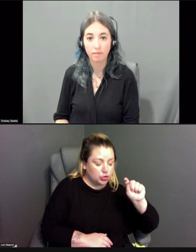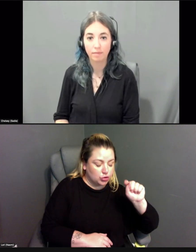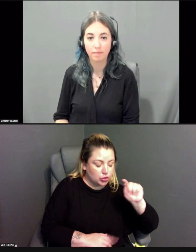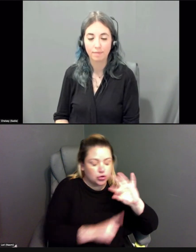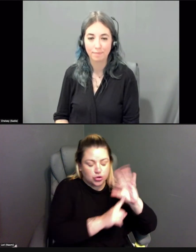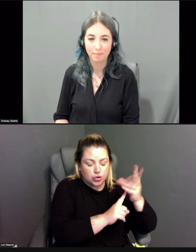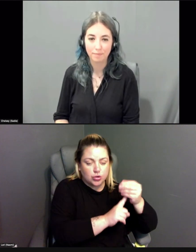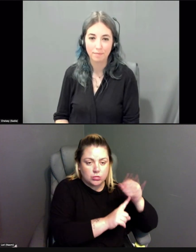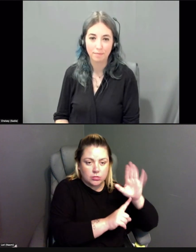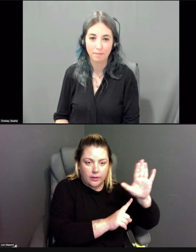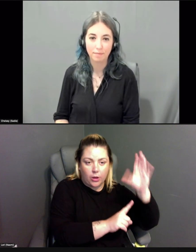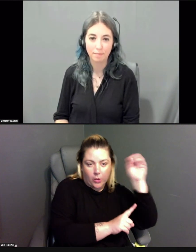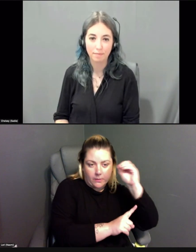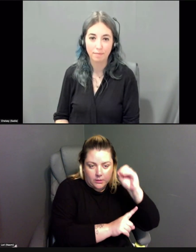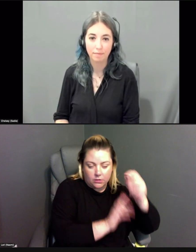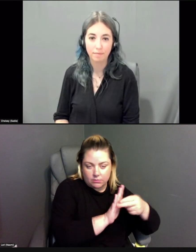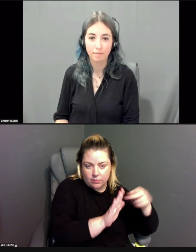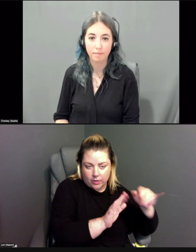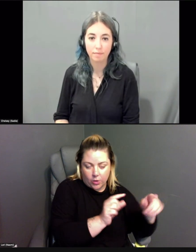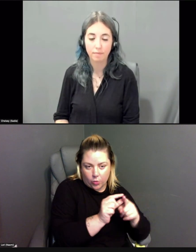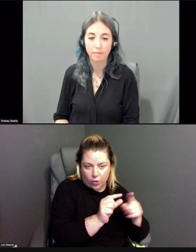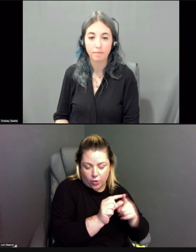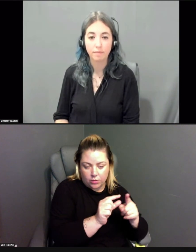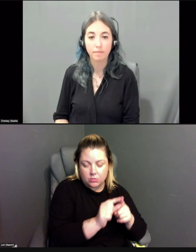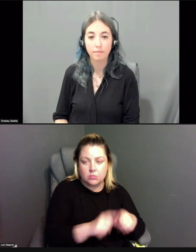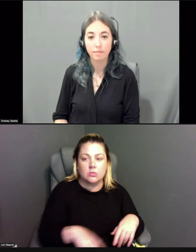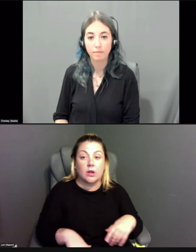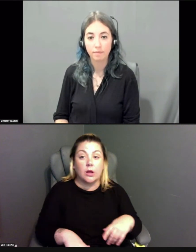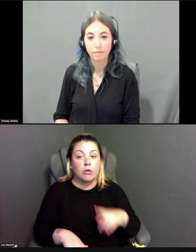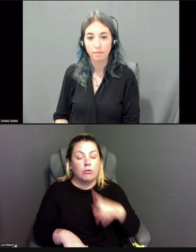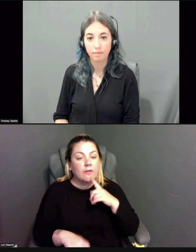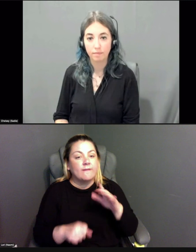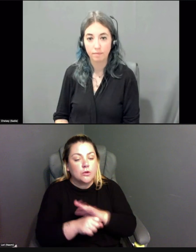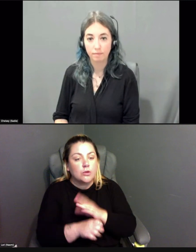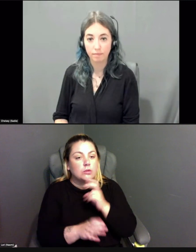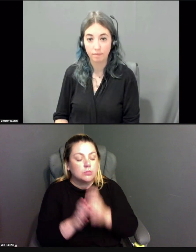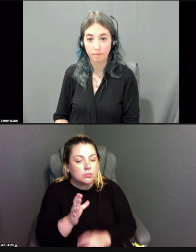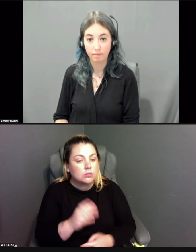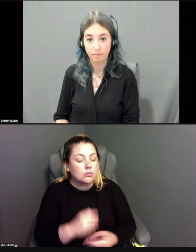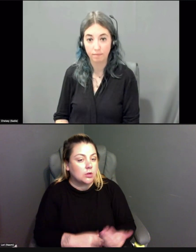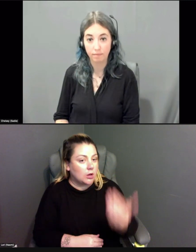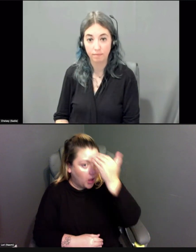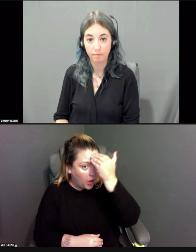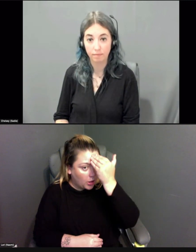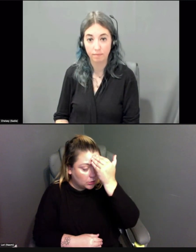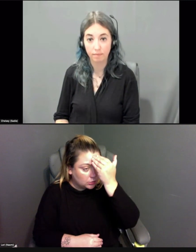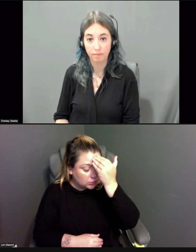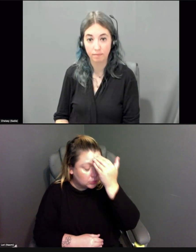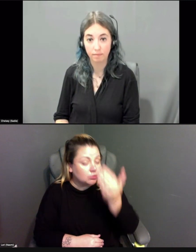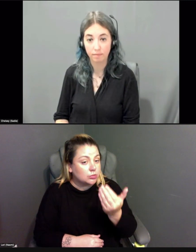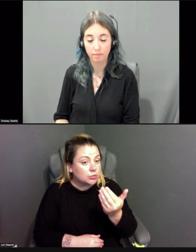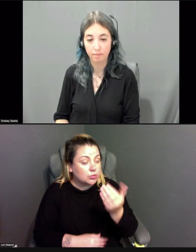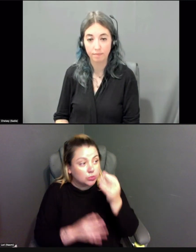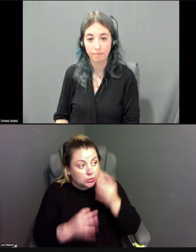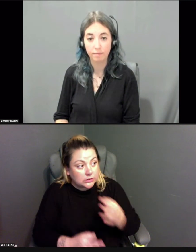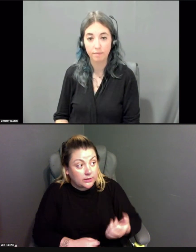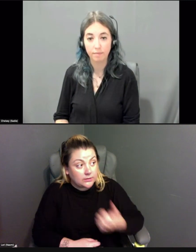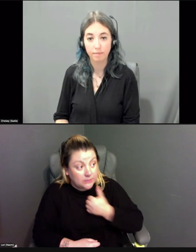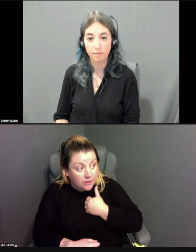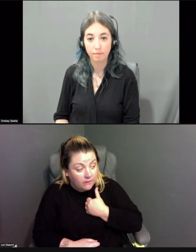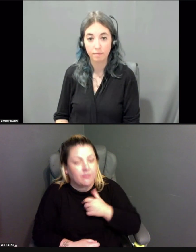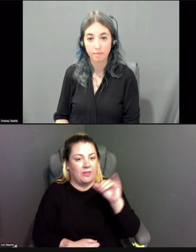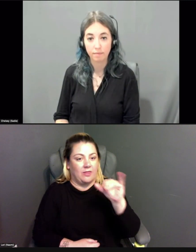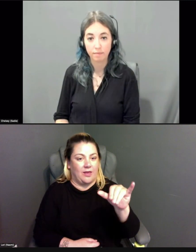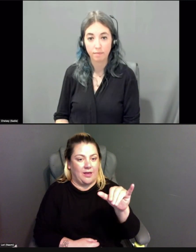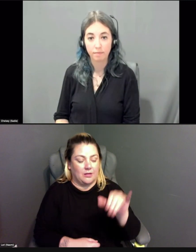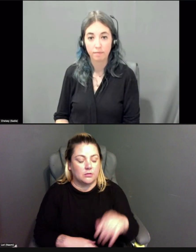understanding, or like really informed consent, is key to true autonomy. So I would say again, like, yes,